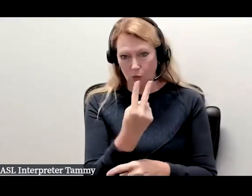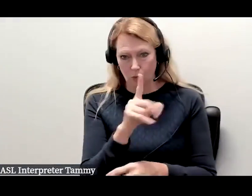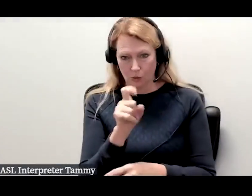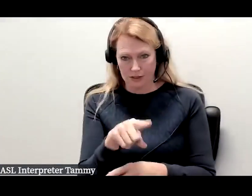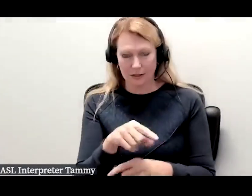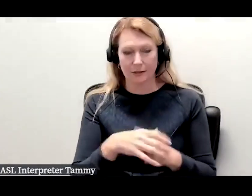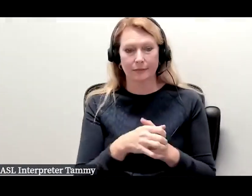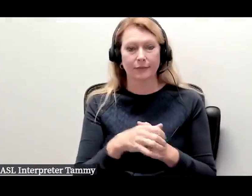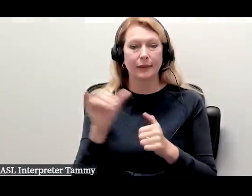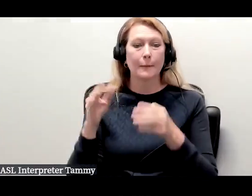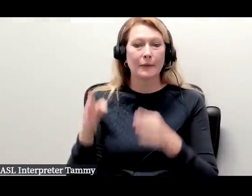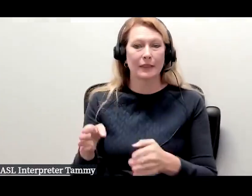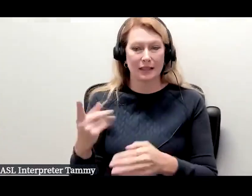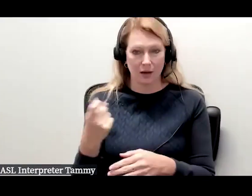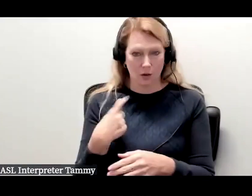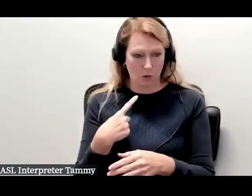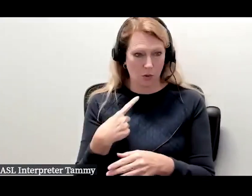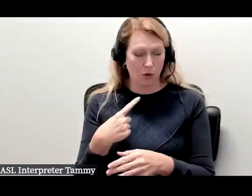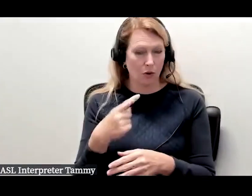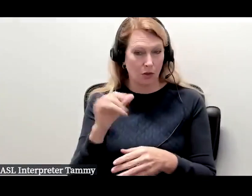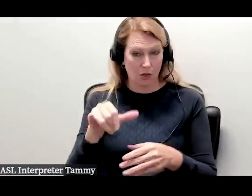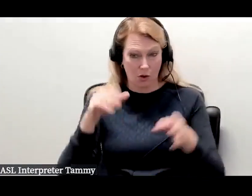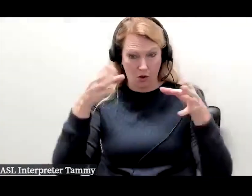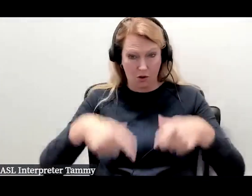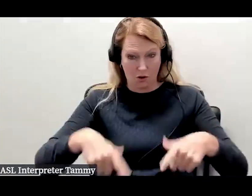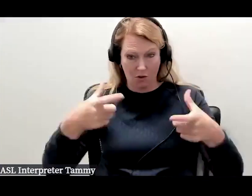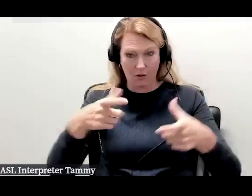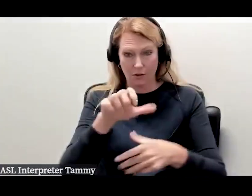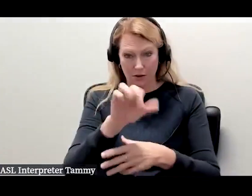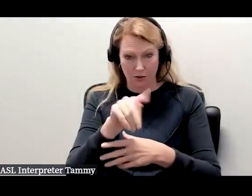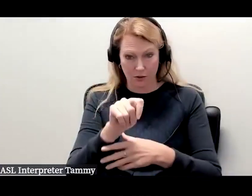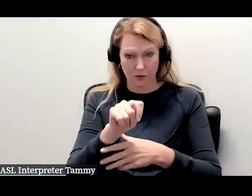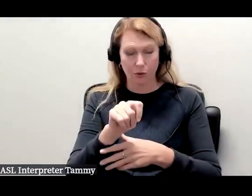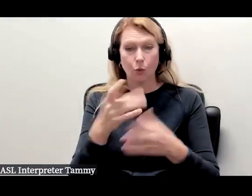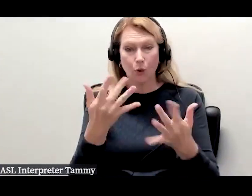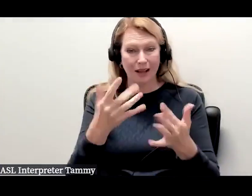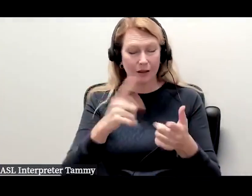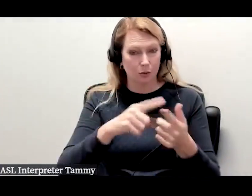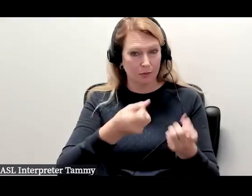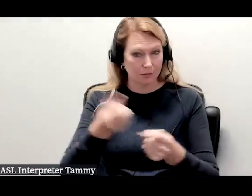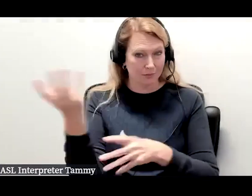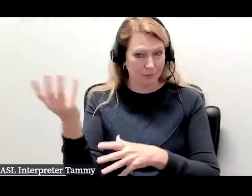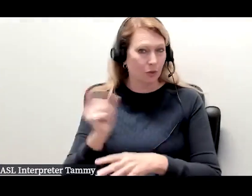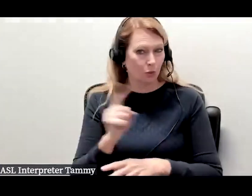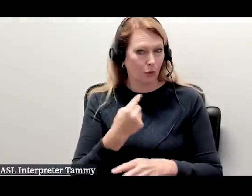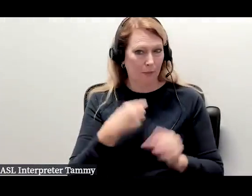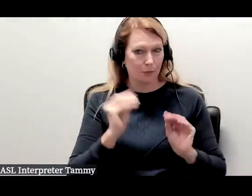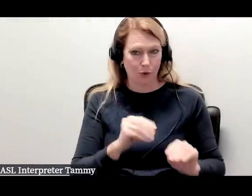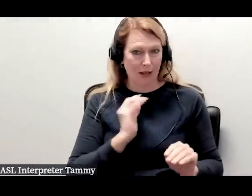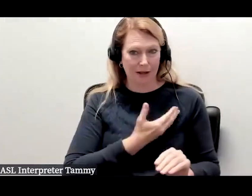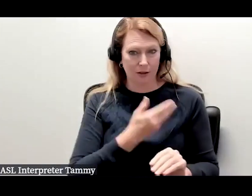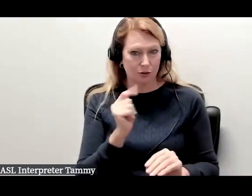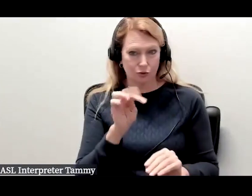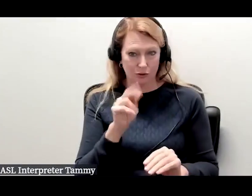This person asked, while the carts we're waiting to be carted away, where are we supposed to be putting our garbage bags and